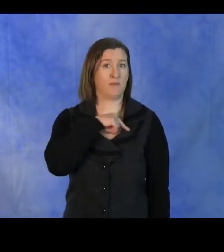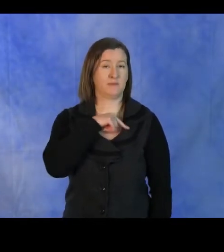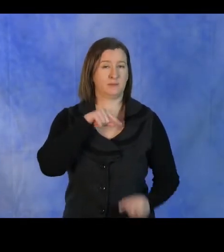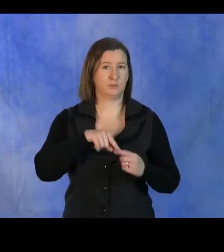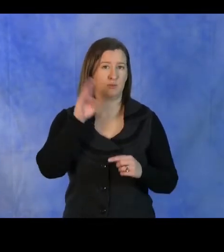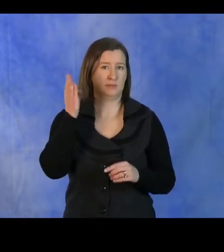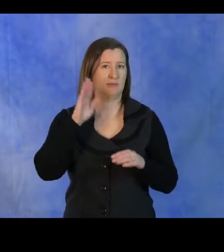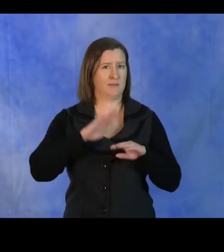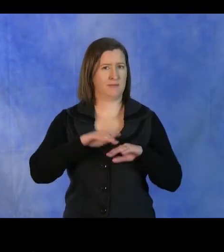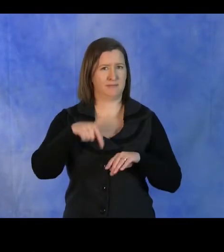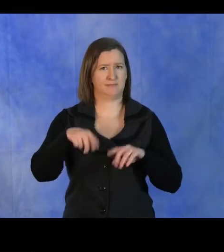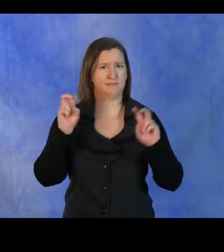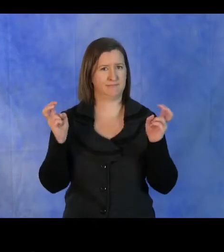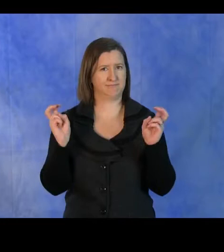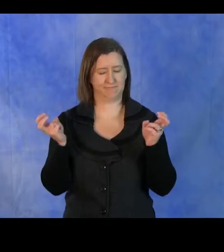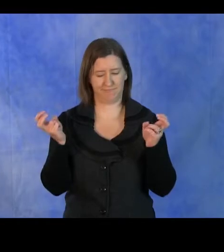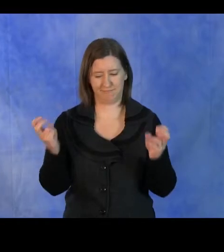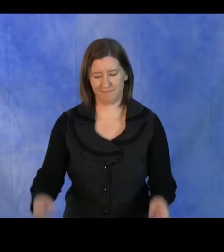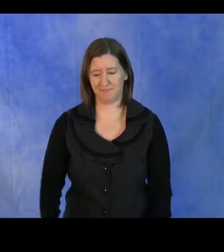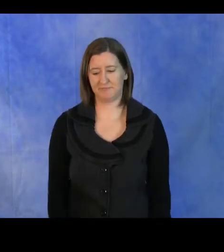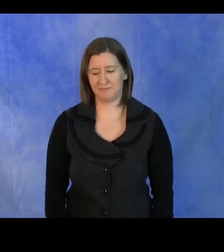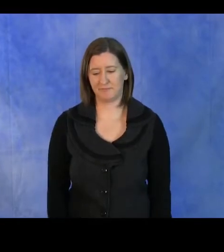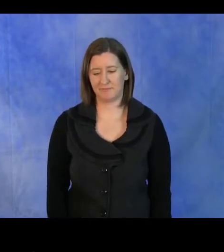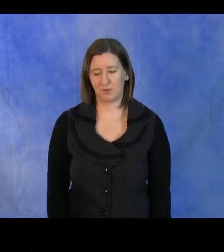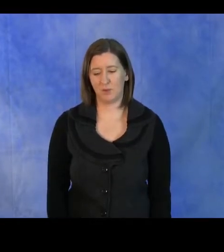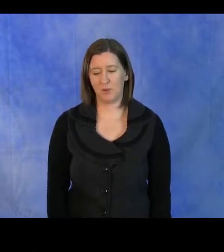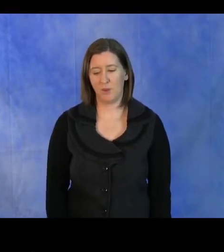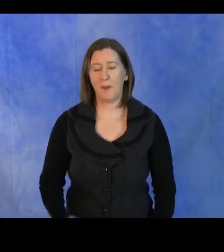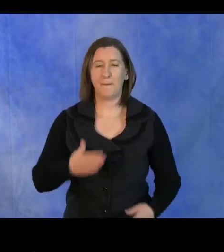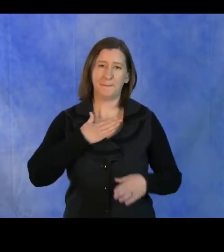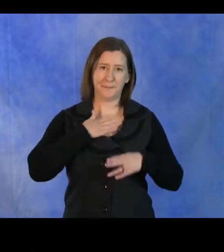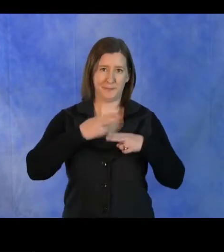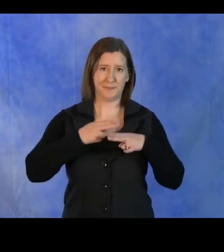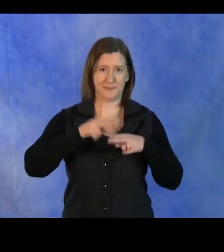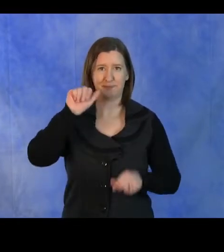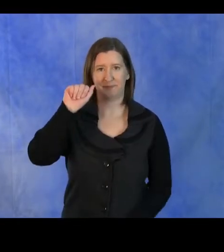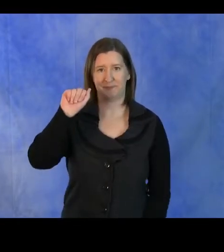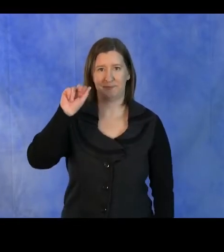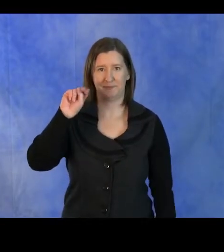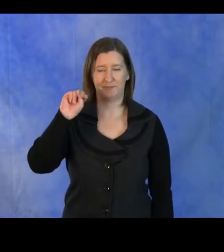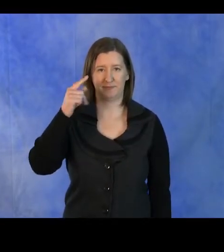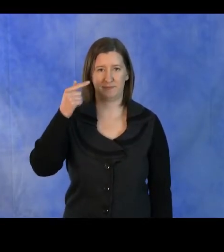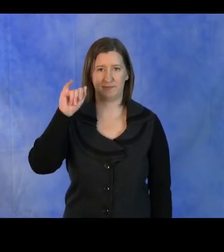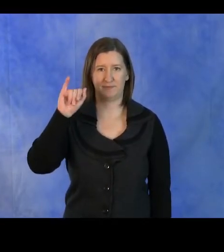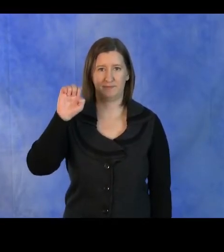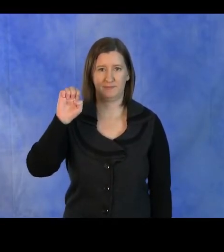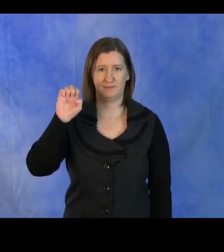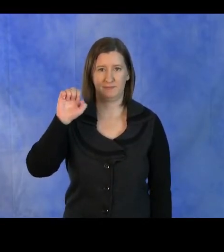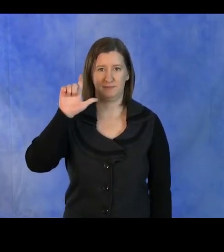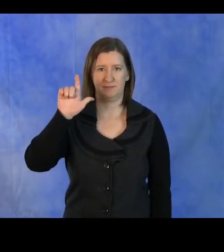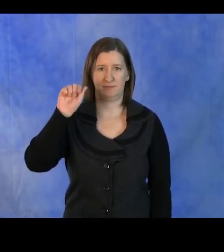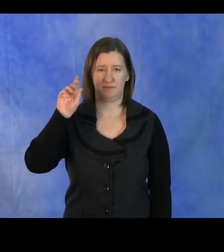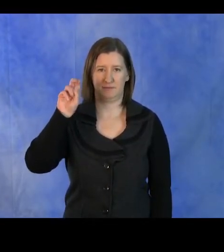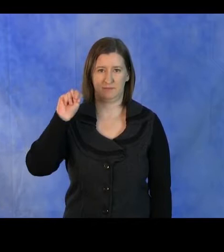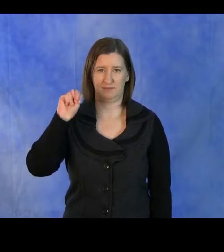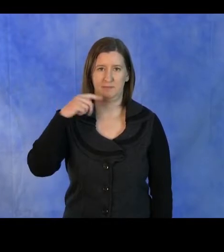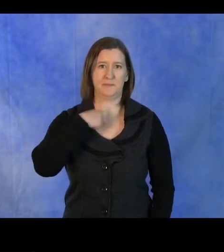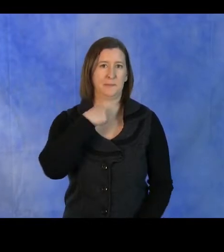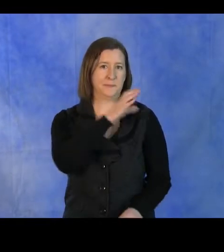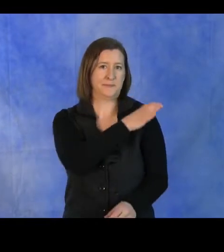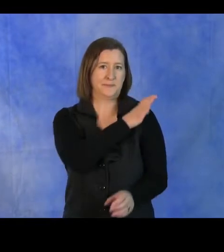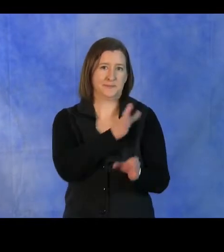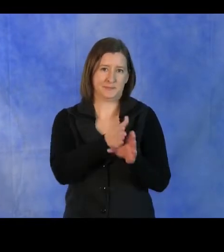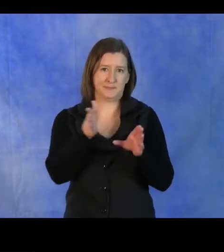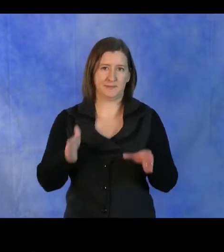So, who am I, and why am I qualified to give this presentation on this subject? My name is